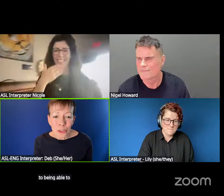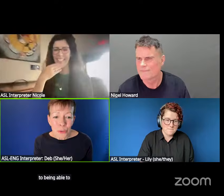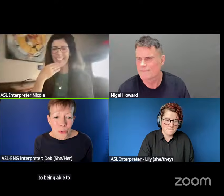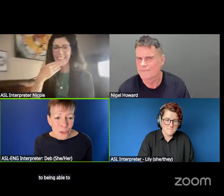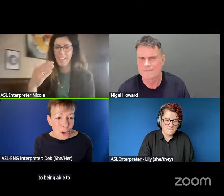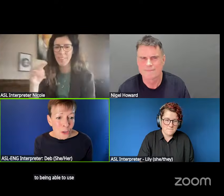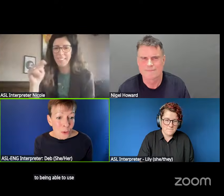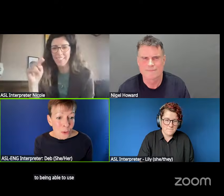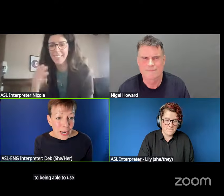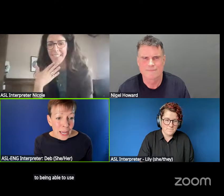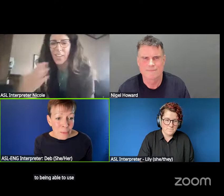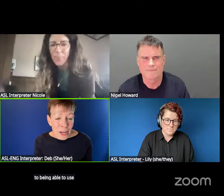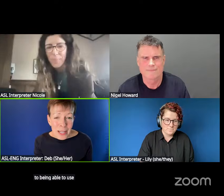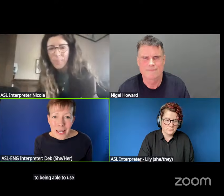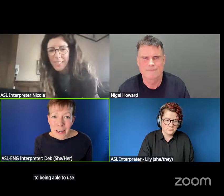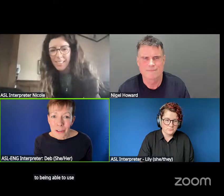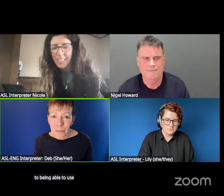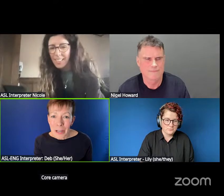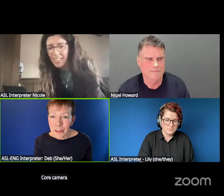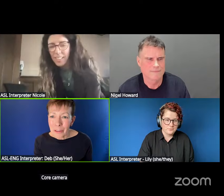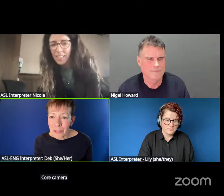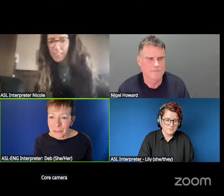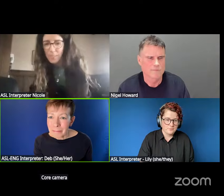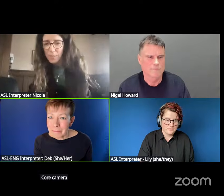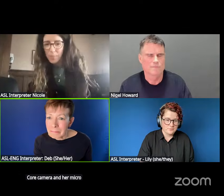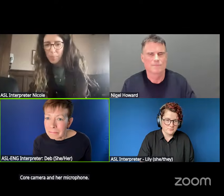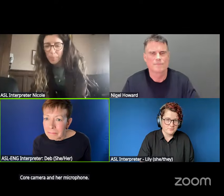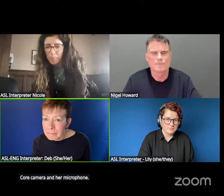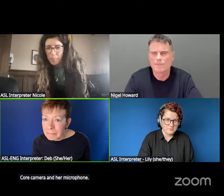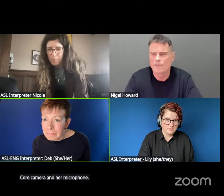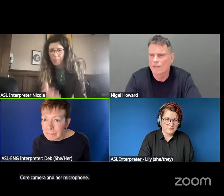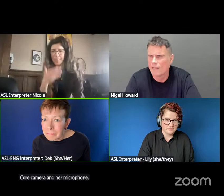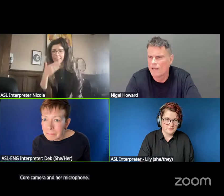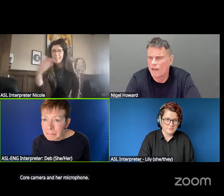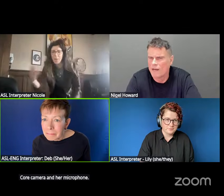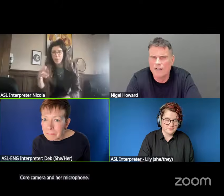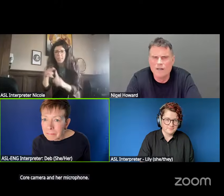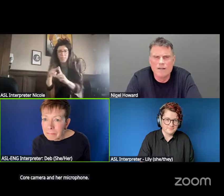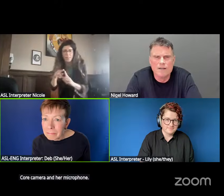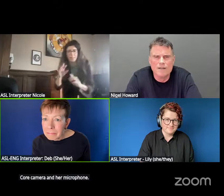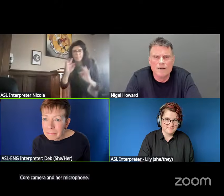to use her camera and her microphone.